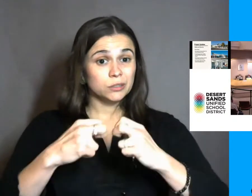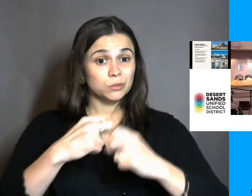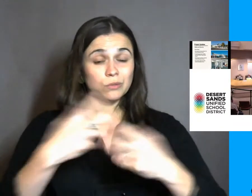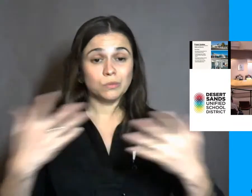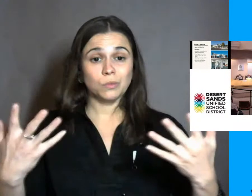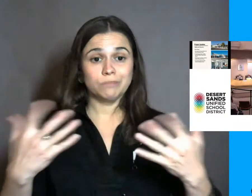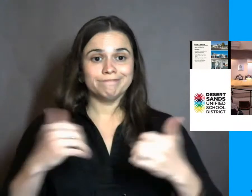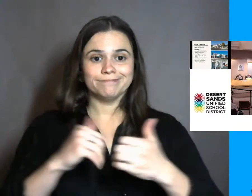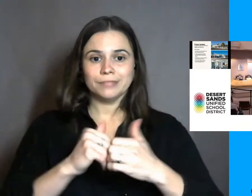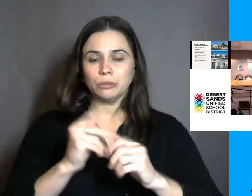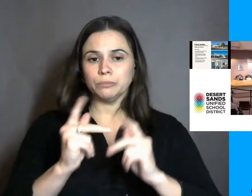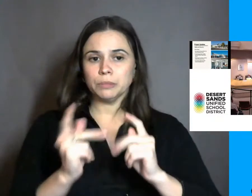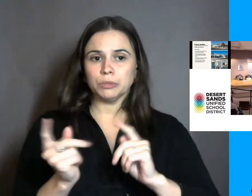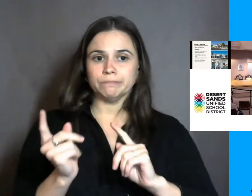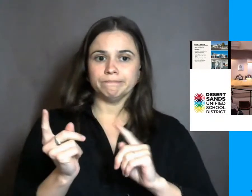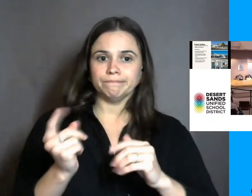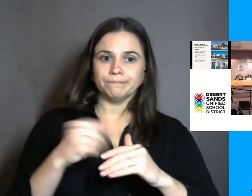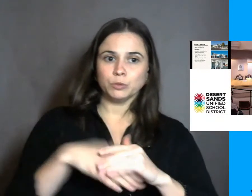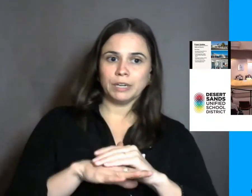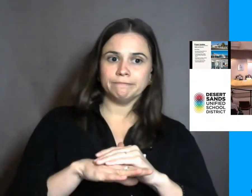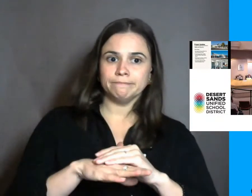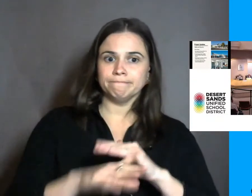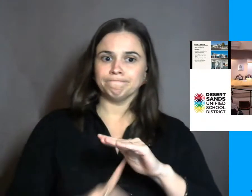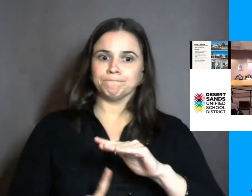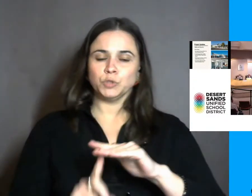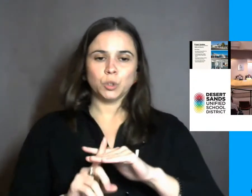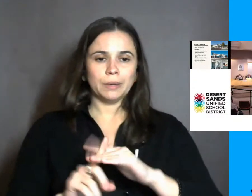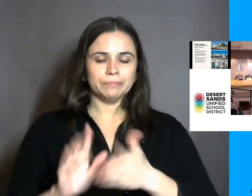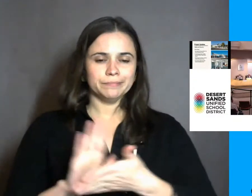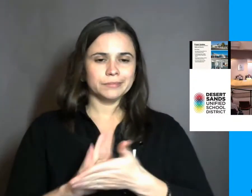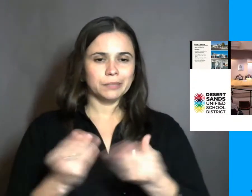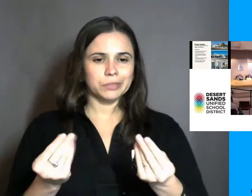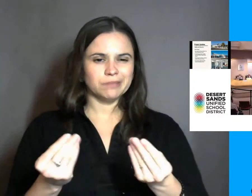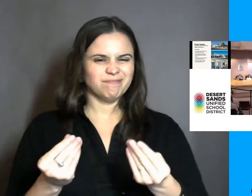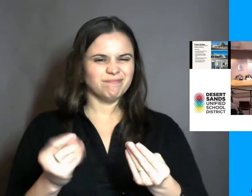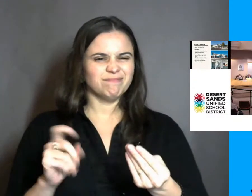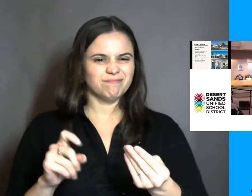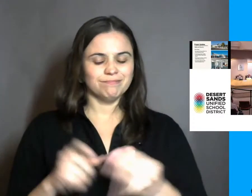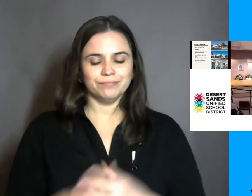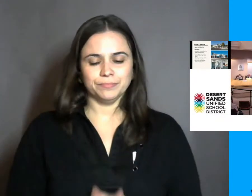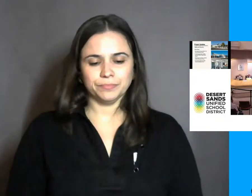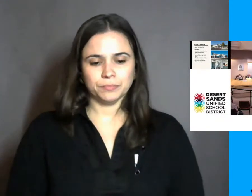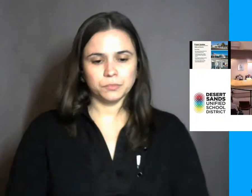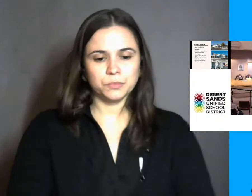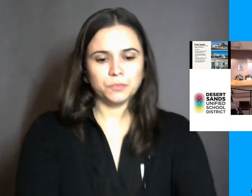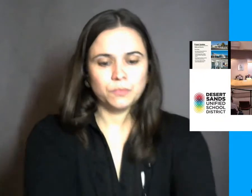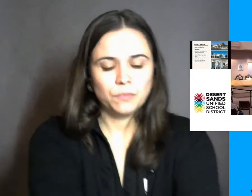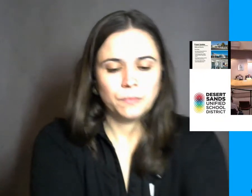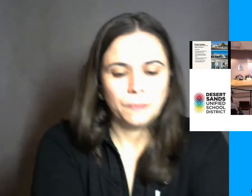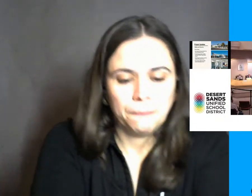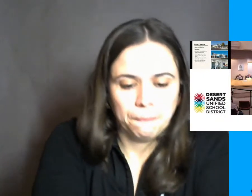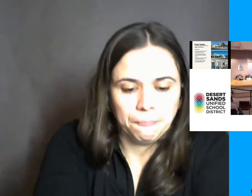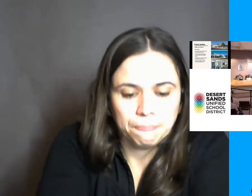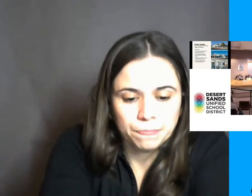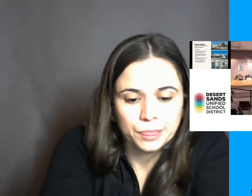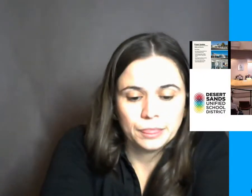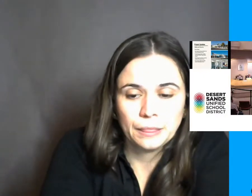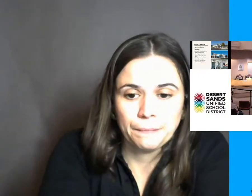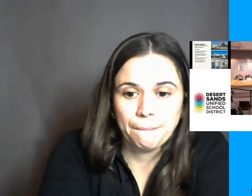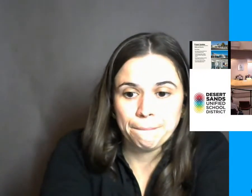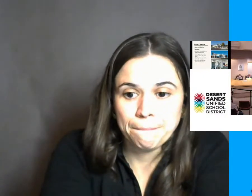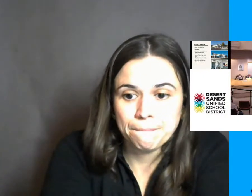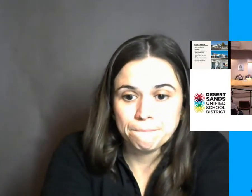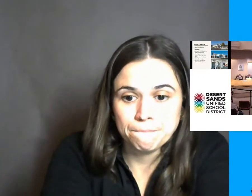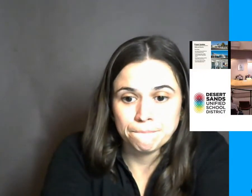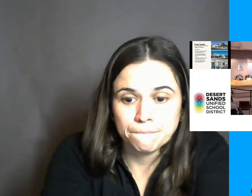so we're identifying a need there. Supervision capabilities at Mitchell Page, and probably Desert Ridge has the same